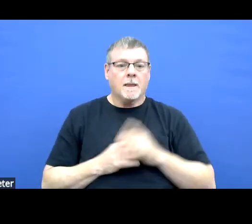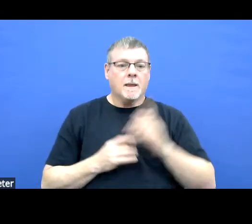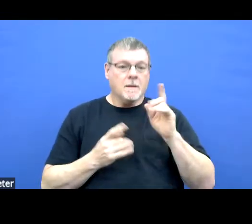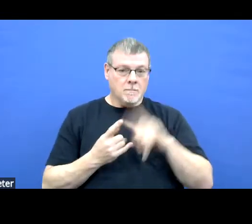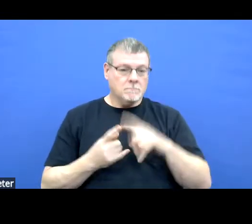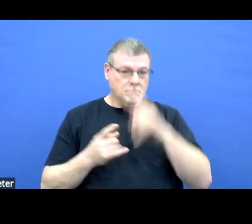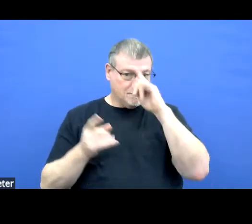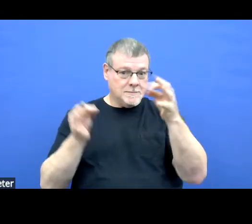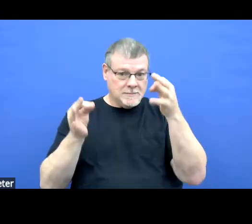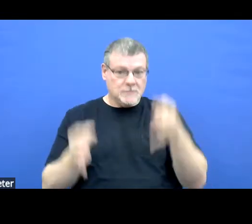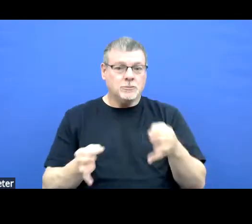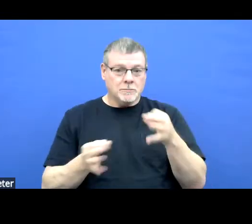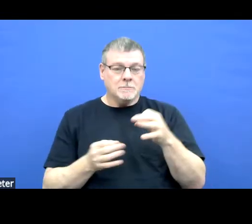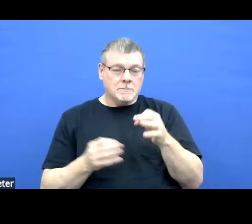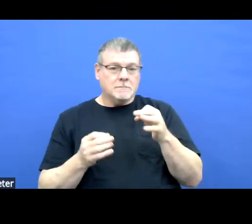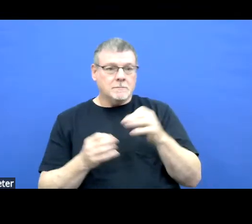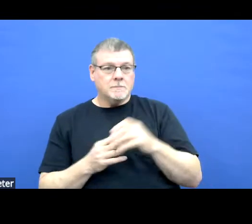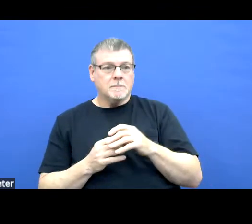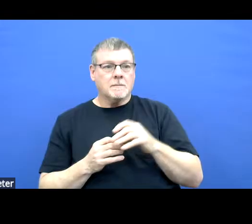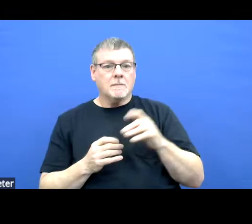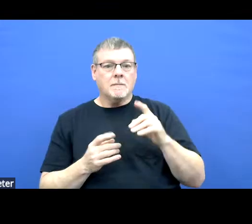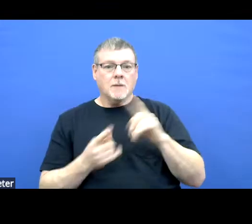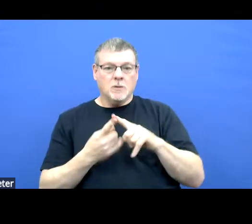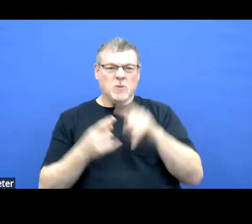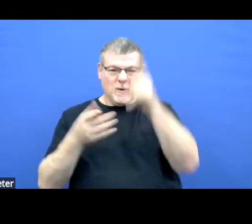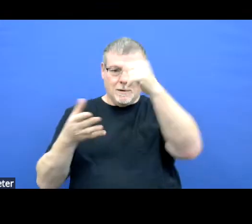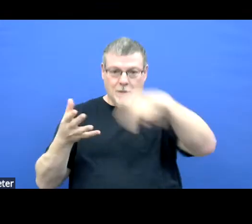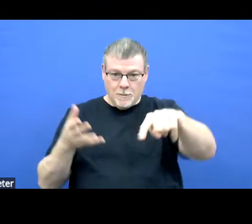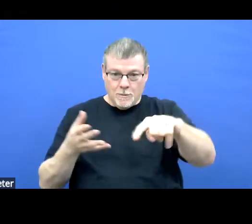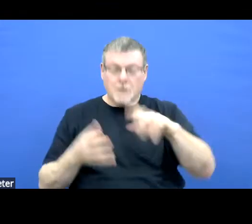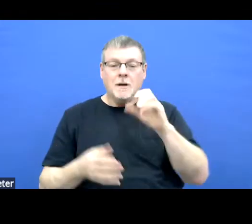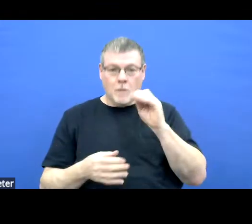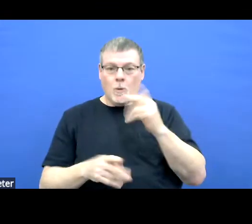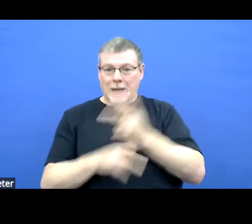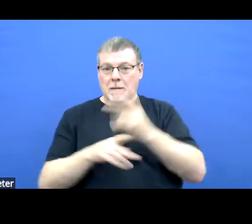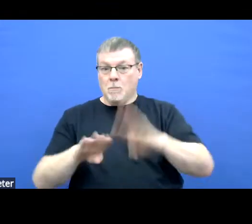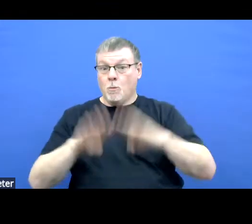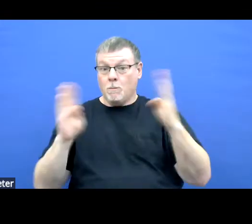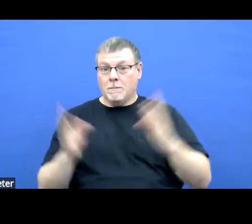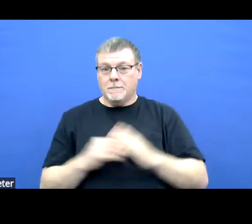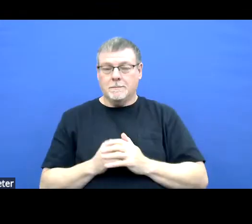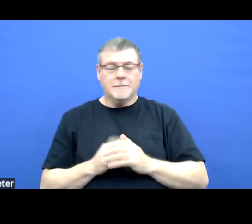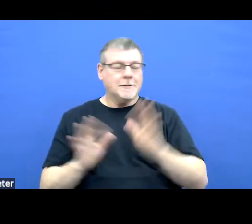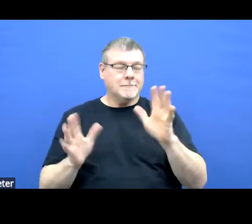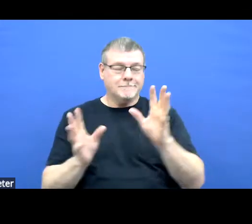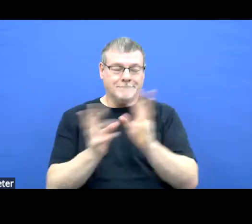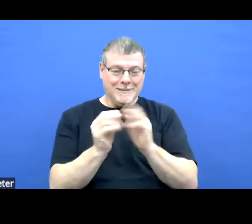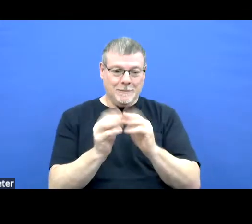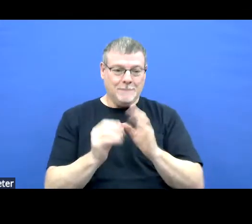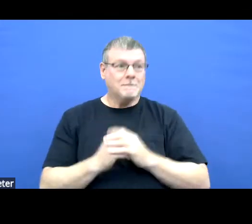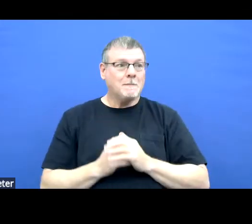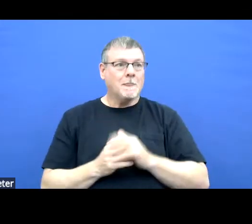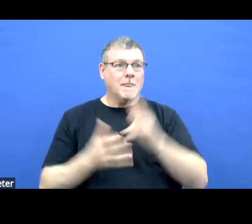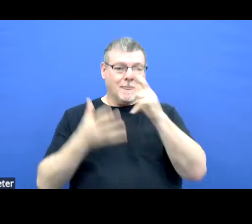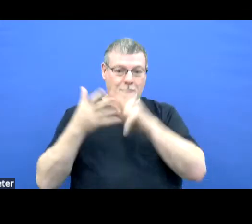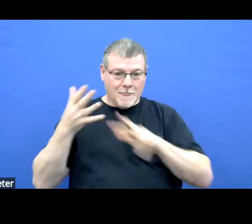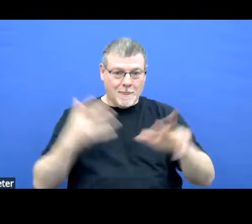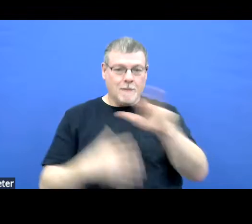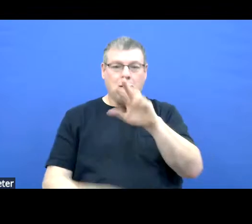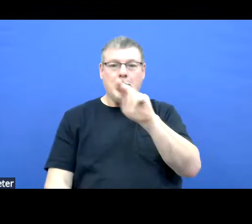this special use permit till next week. So we will keep the public here, or not next week, next meeting, which is in 3 weeks, so May